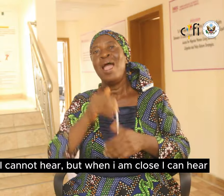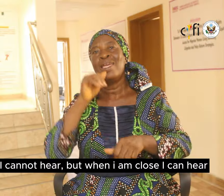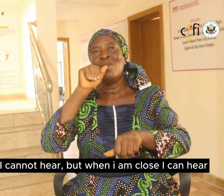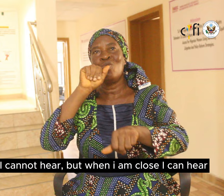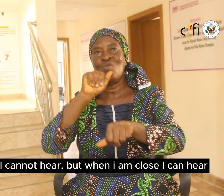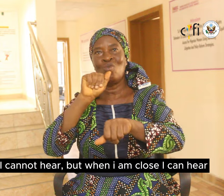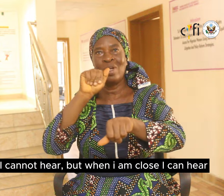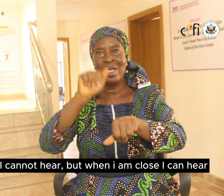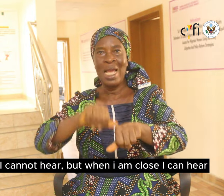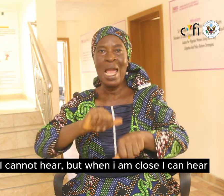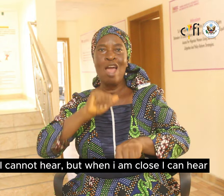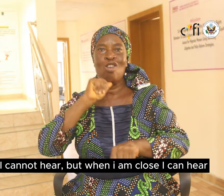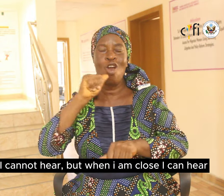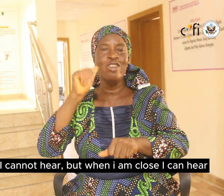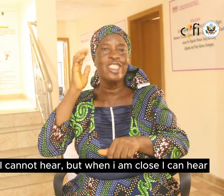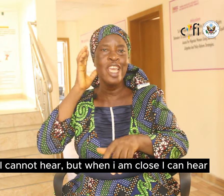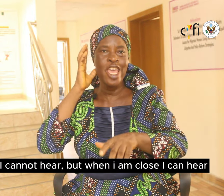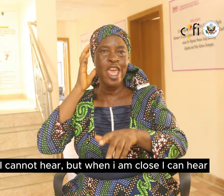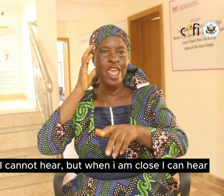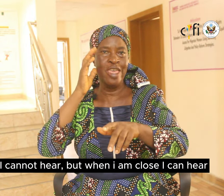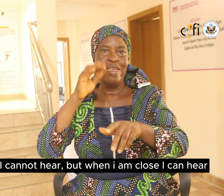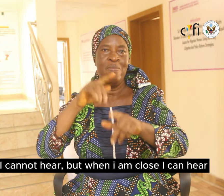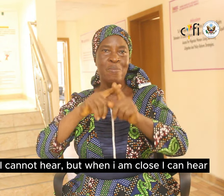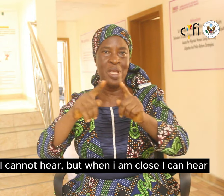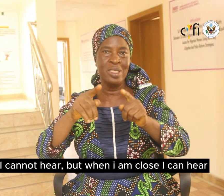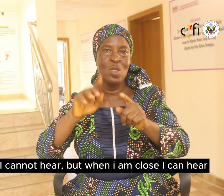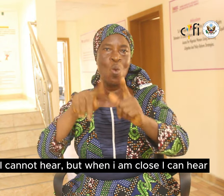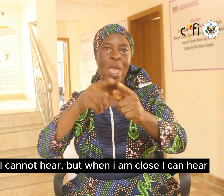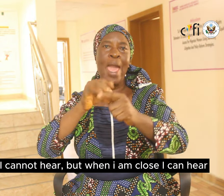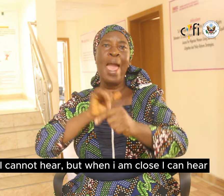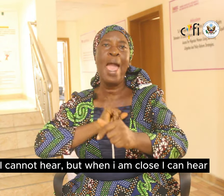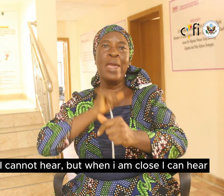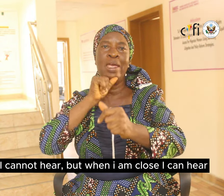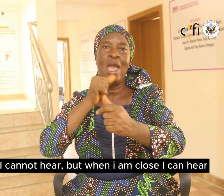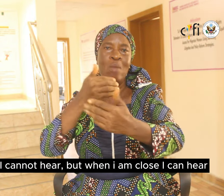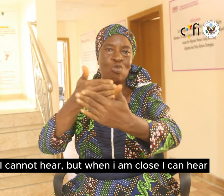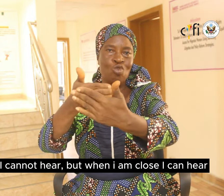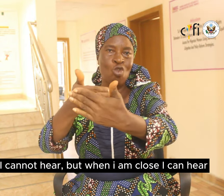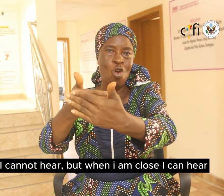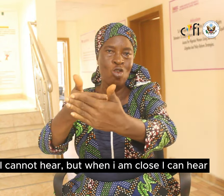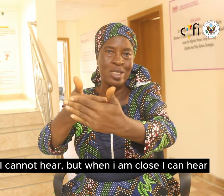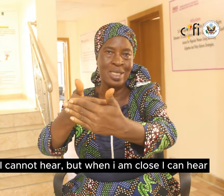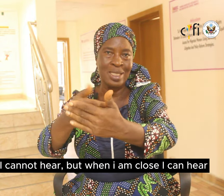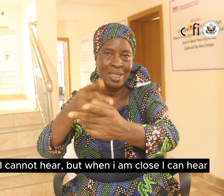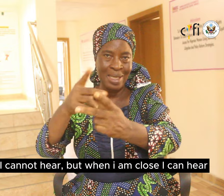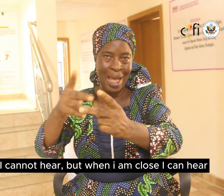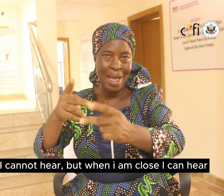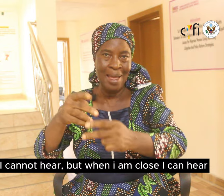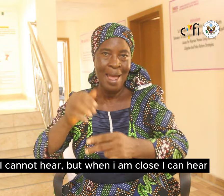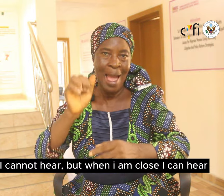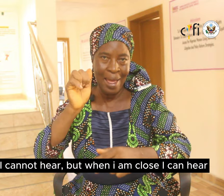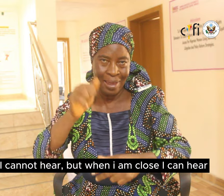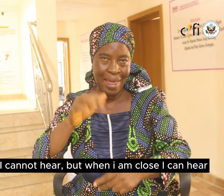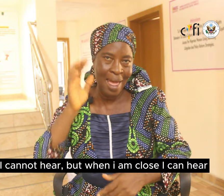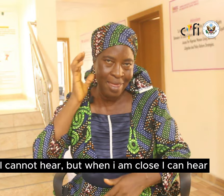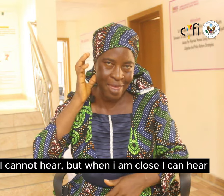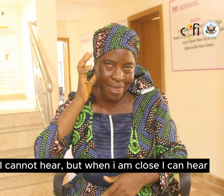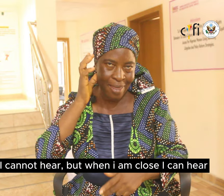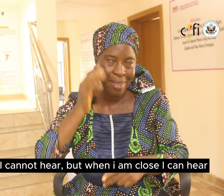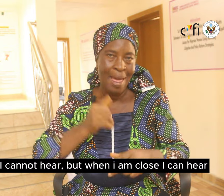I cannot hear, but where I am, cause I can